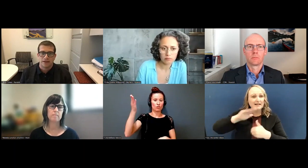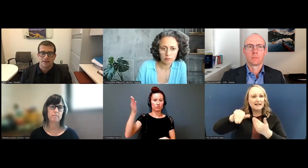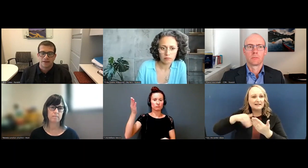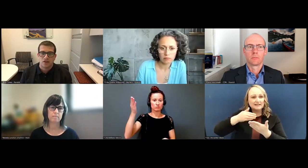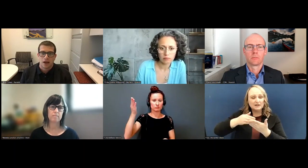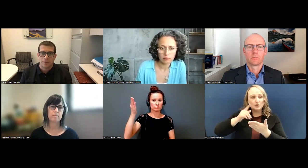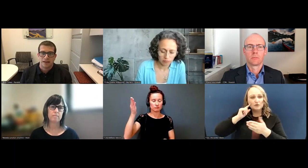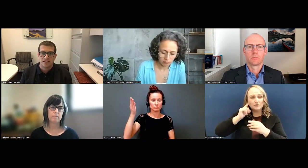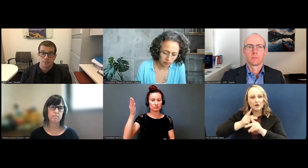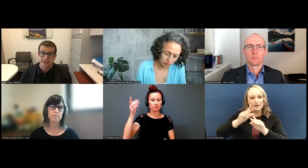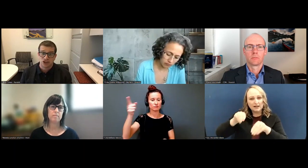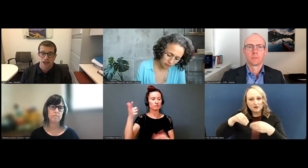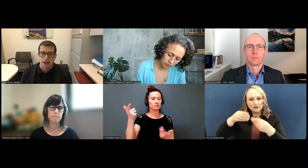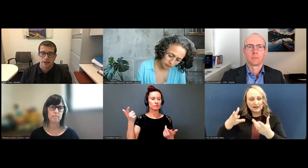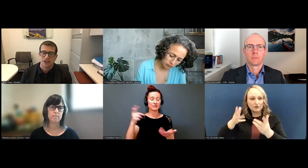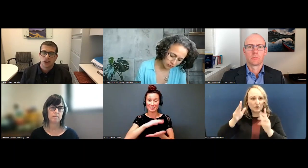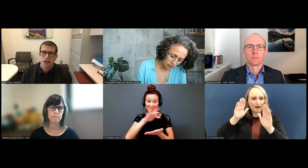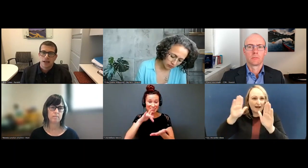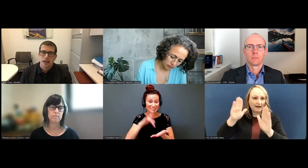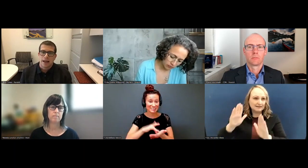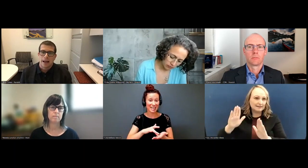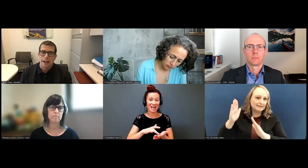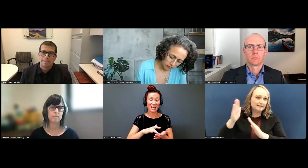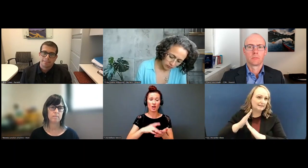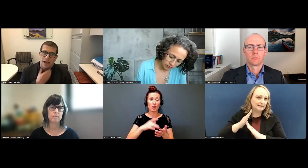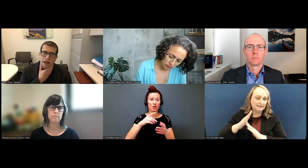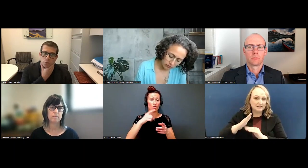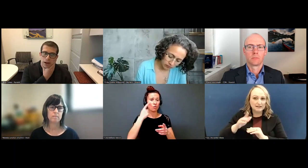that for quite some time, and it's been a challenge.